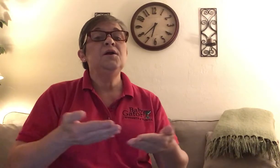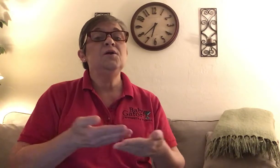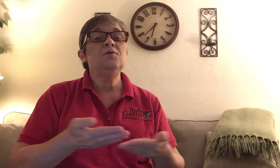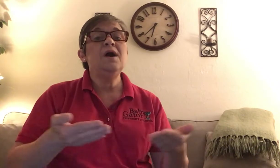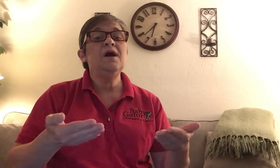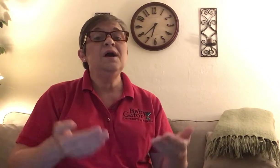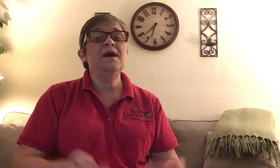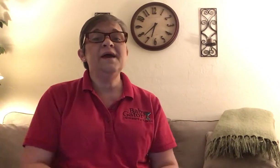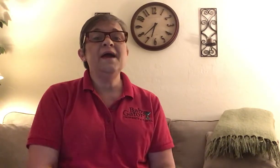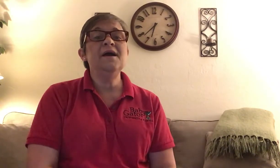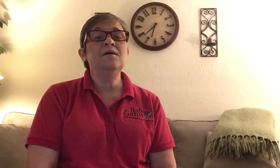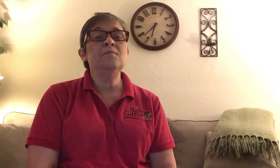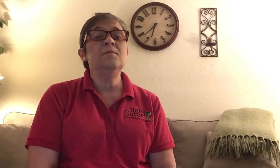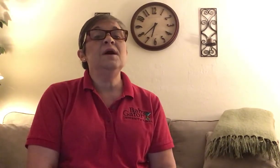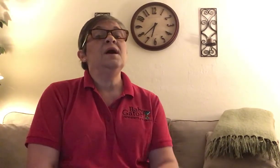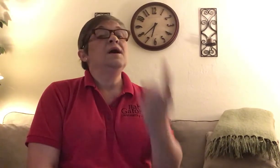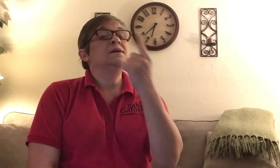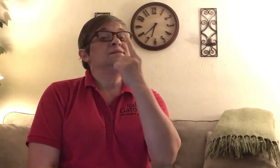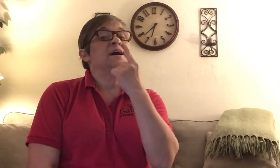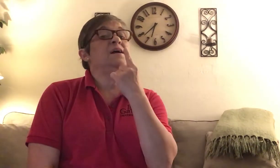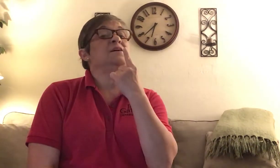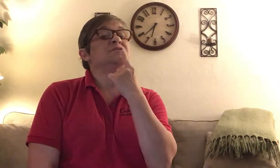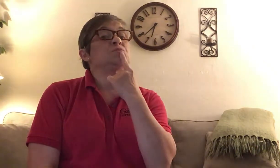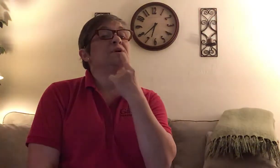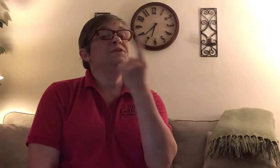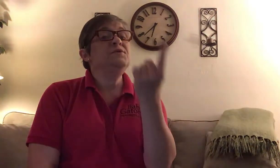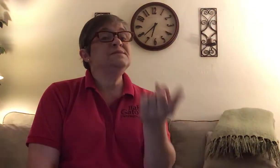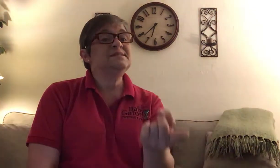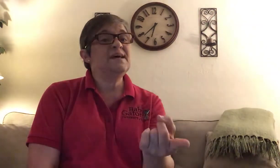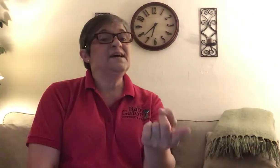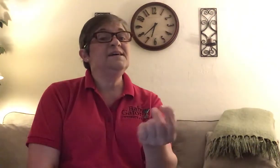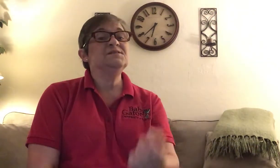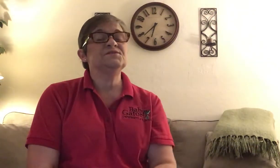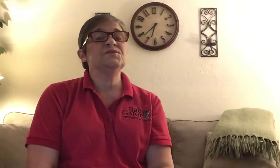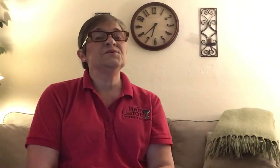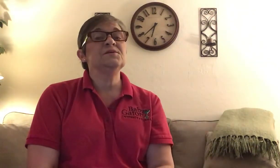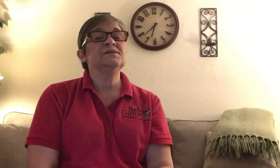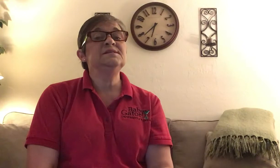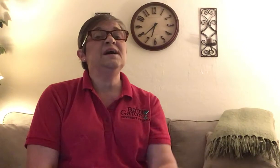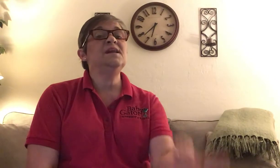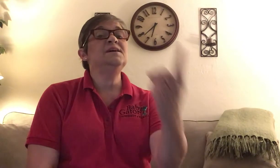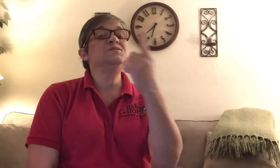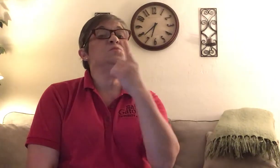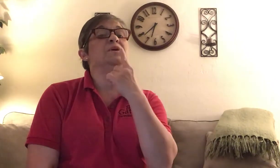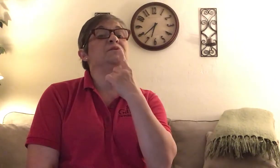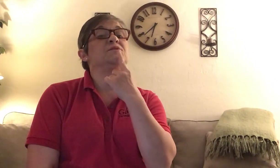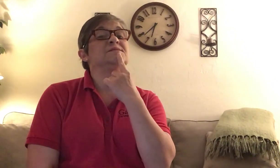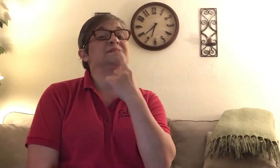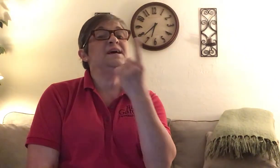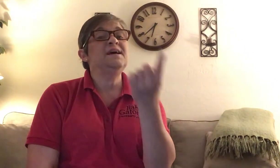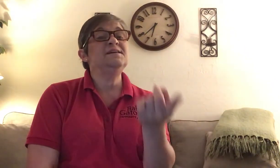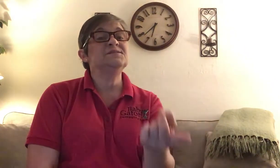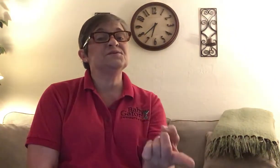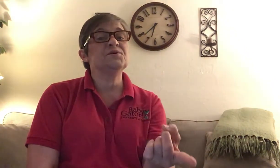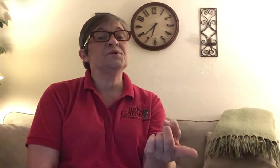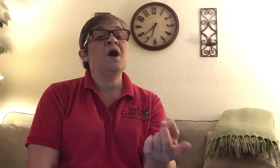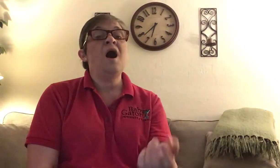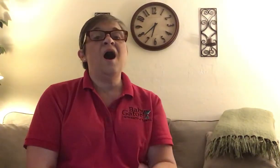Here I am. Tell us what you say, sir. Tell us what you say, sir.